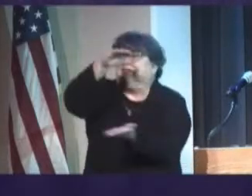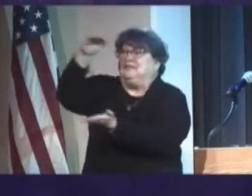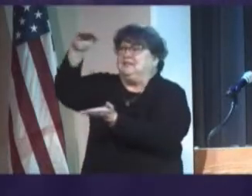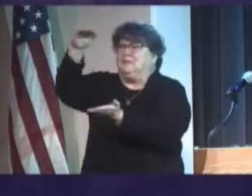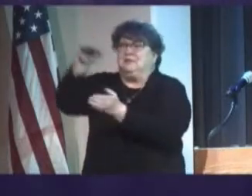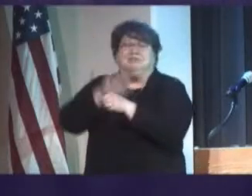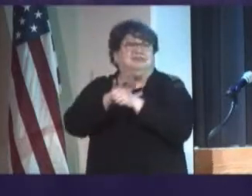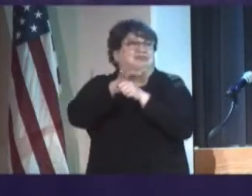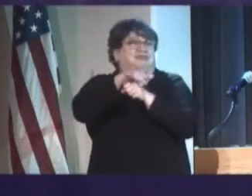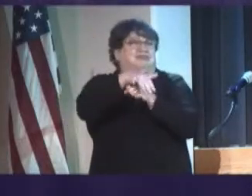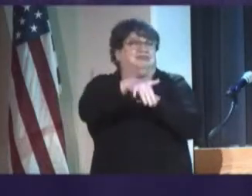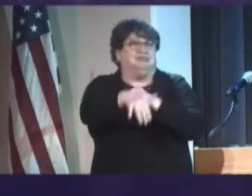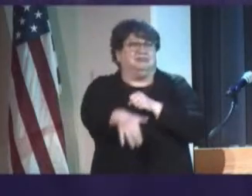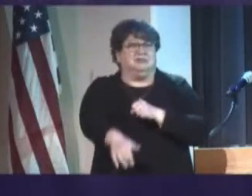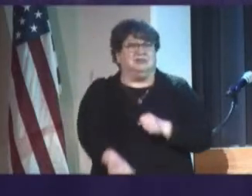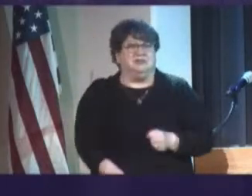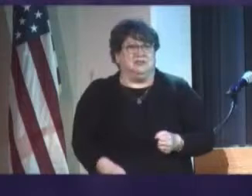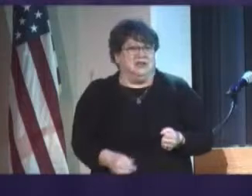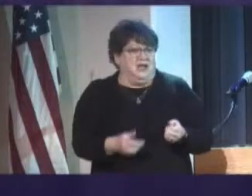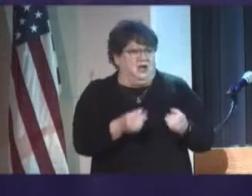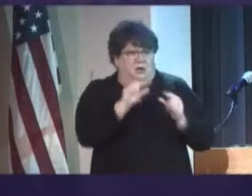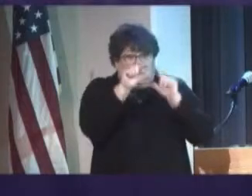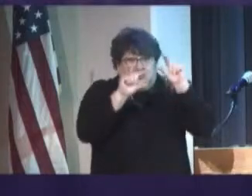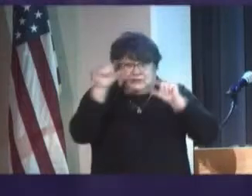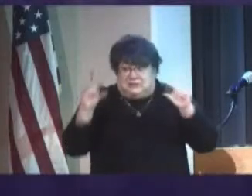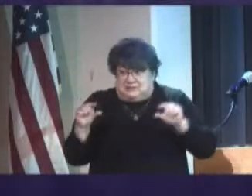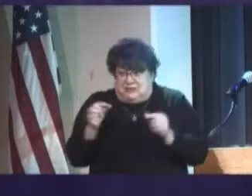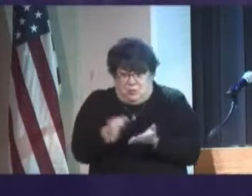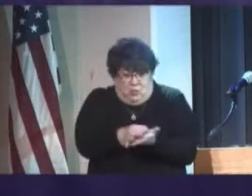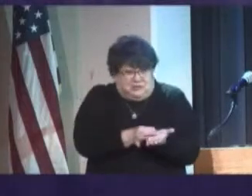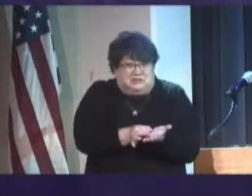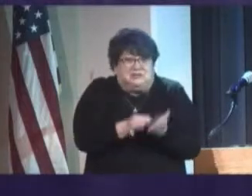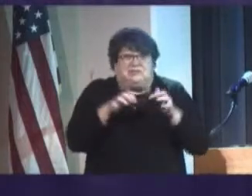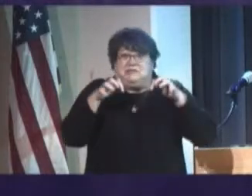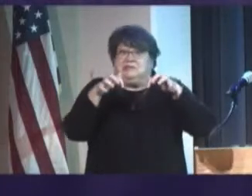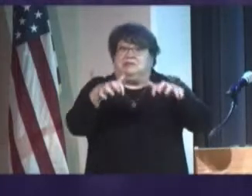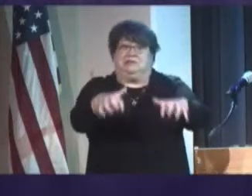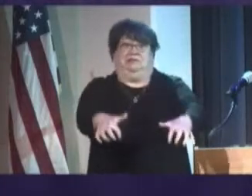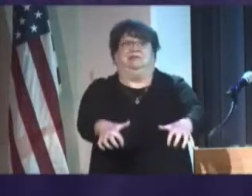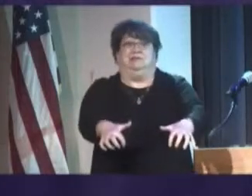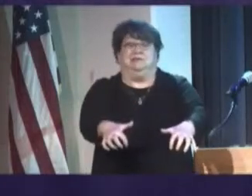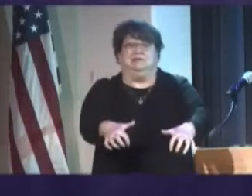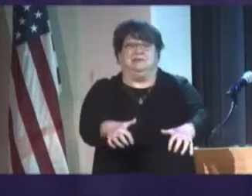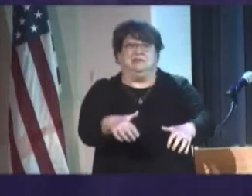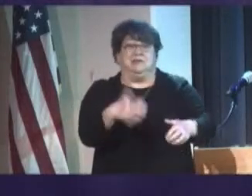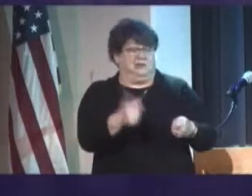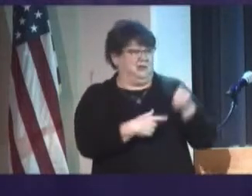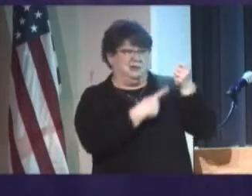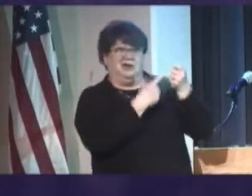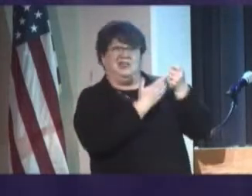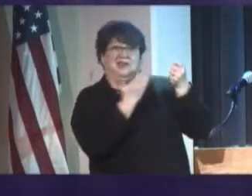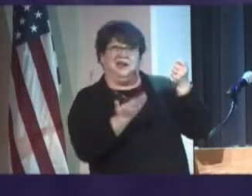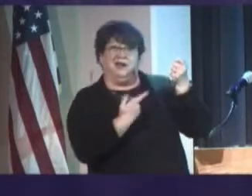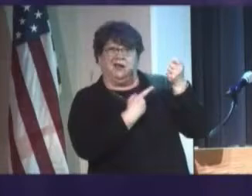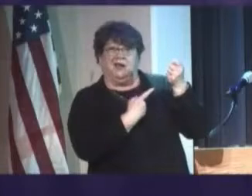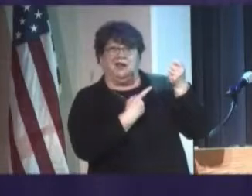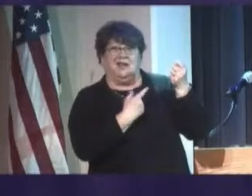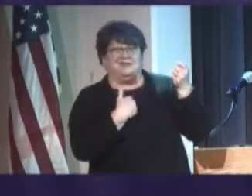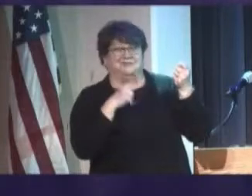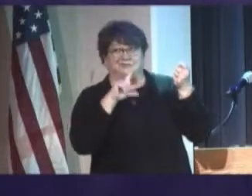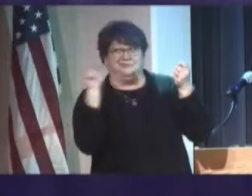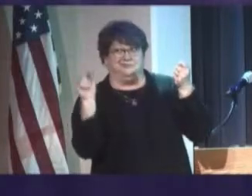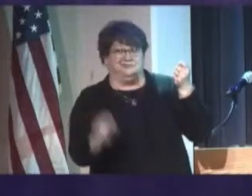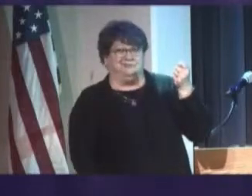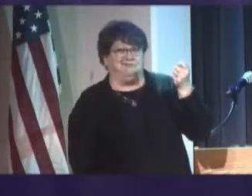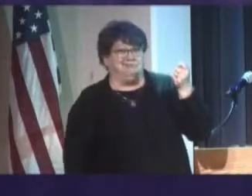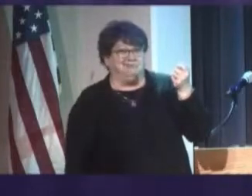gadgets and gizmos aplenty. I've got who's it's and what's it's galore. You want thingamabobs? I